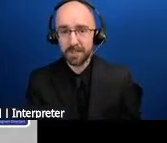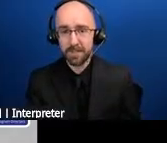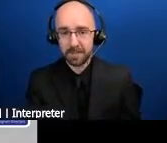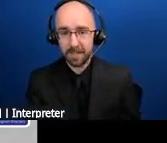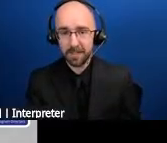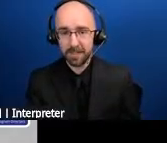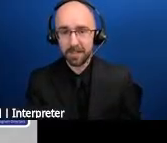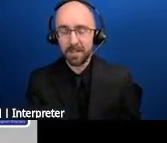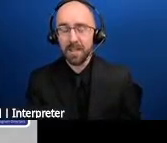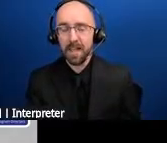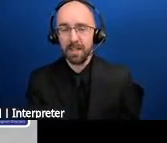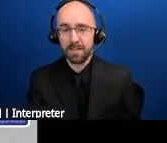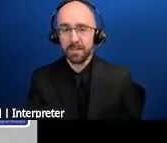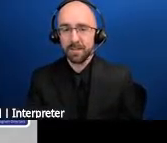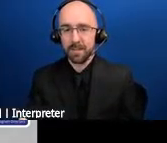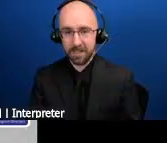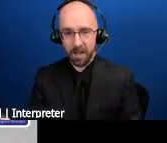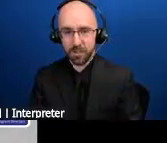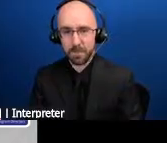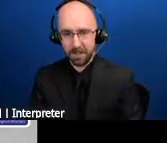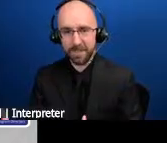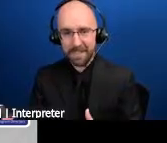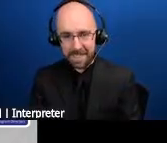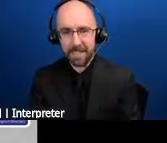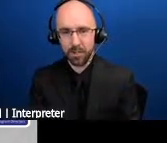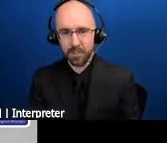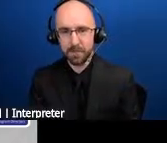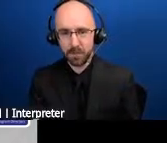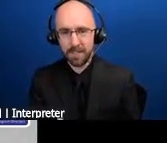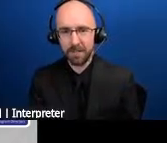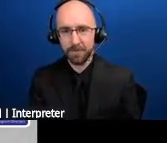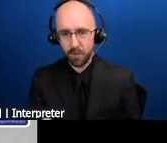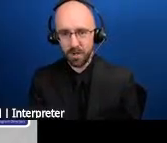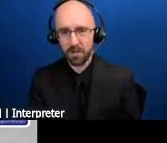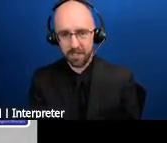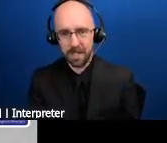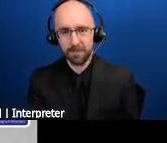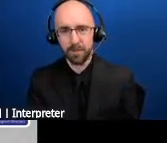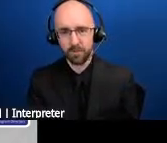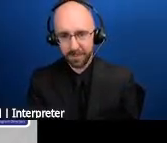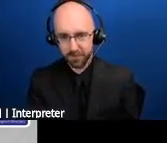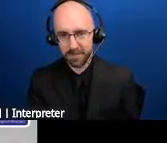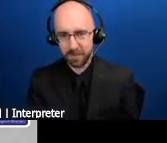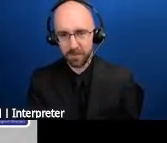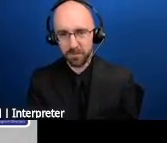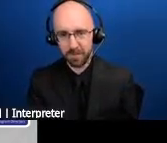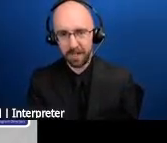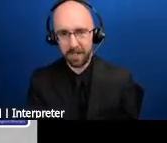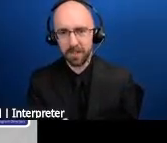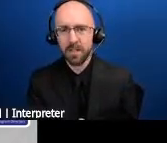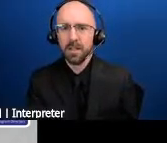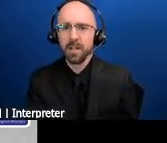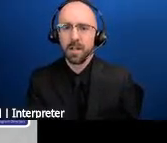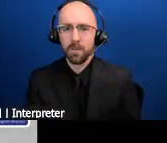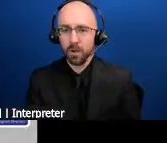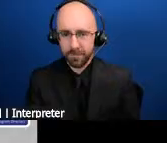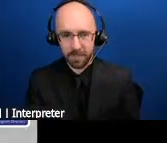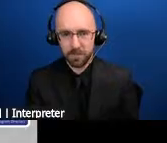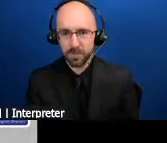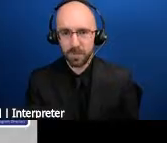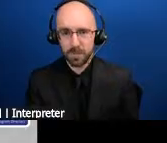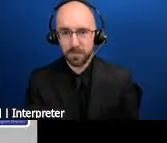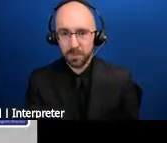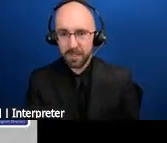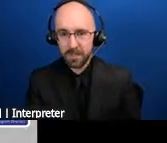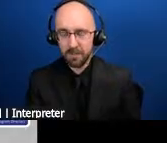shows the success and the acknowledgement of the need in our community for our line, for the resources that we provide. We are